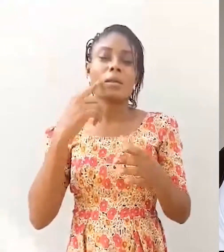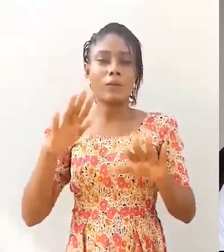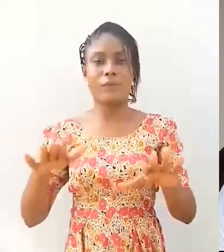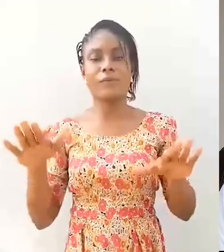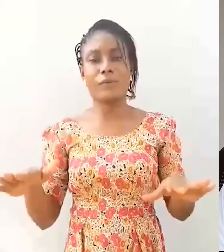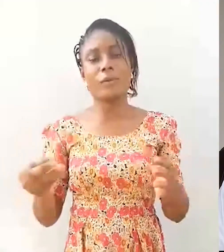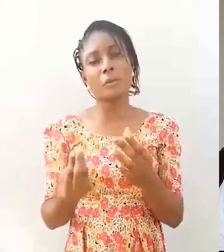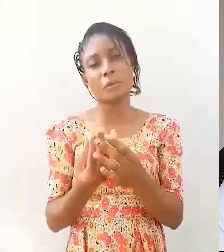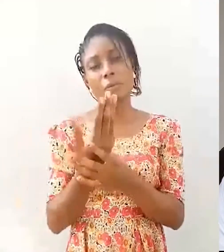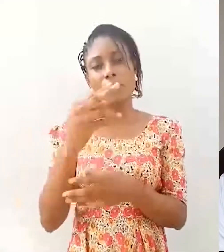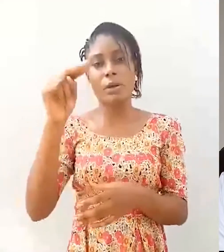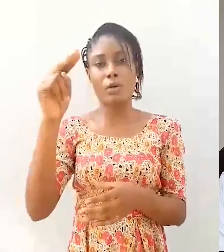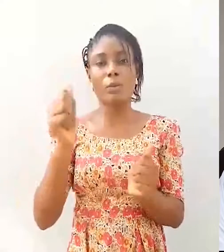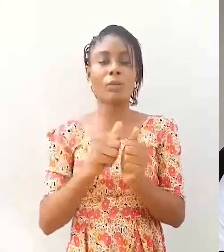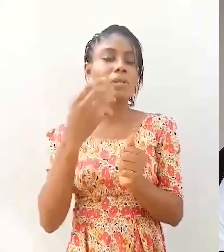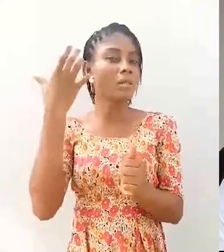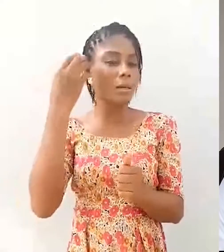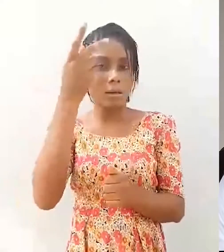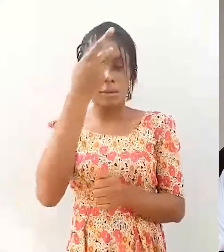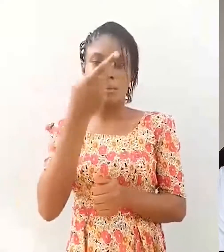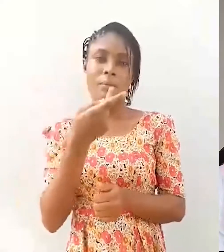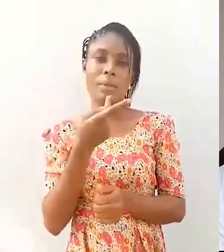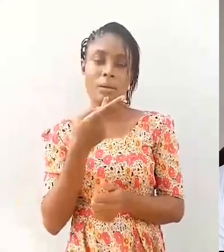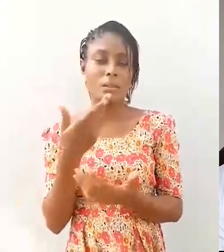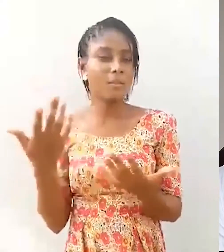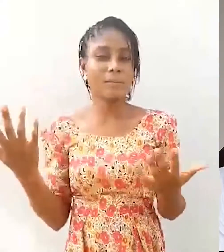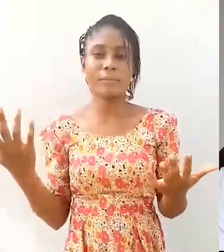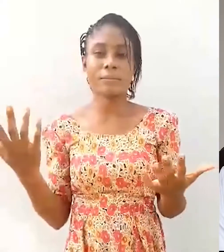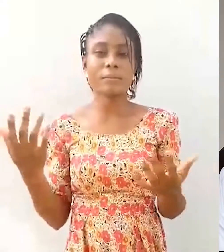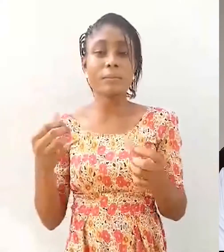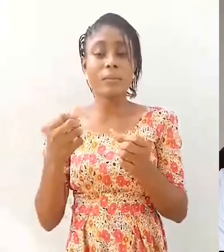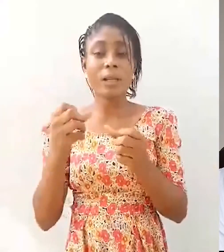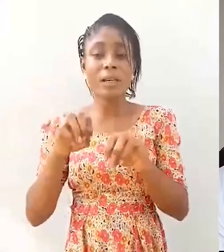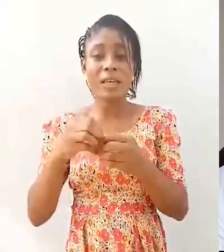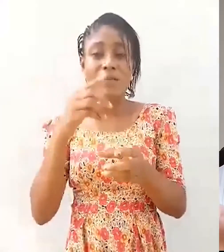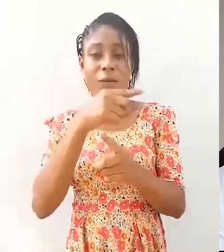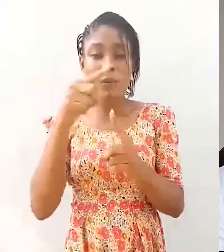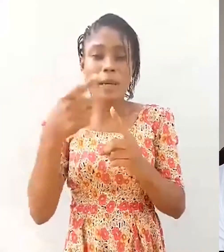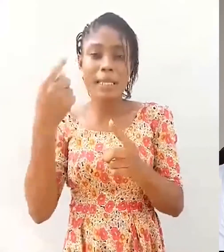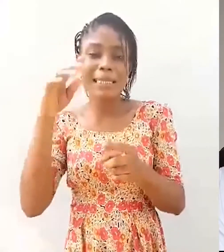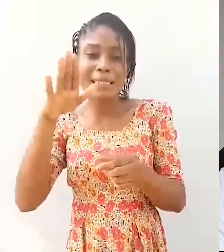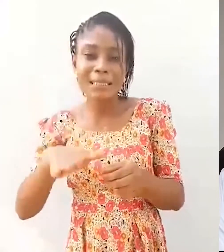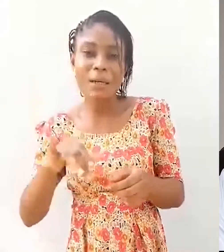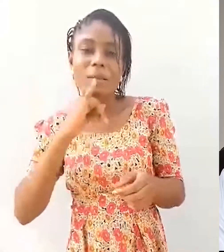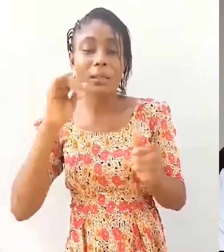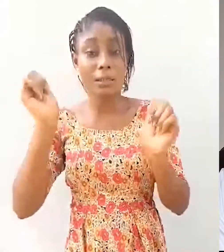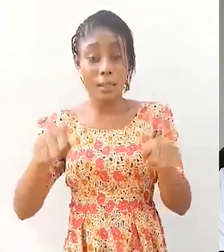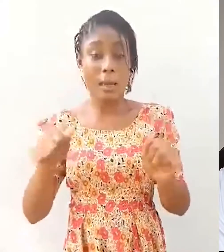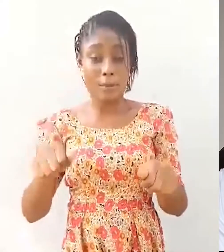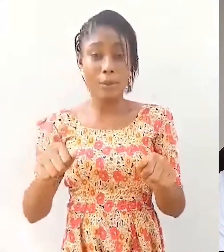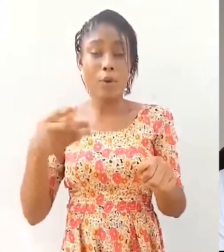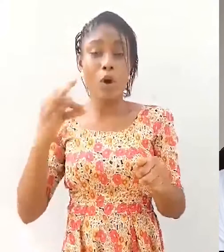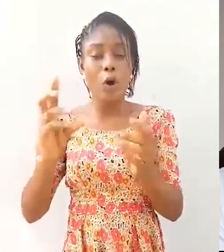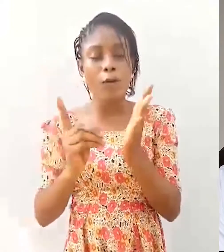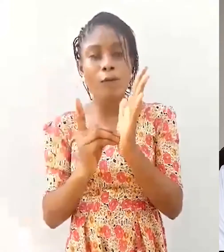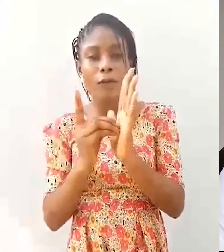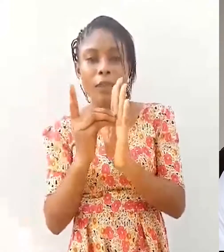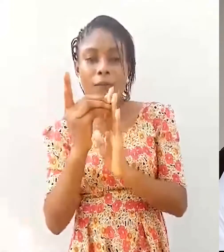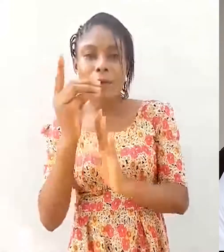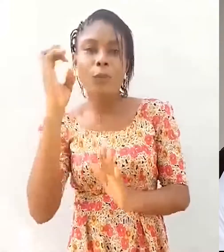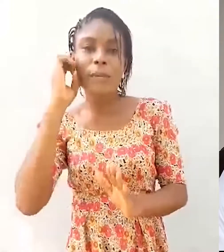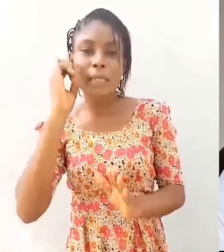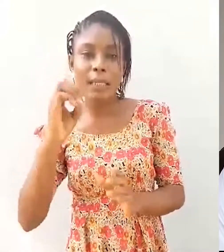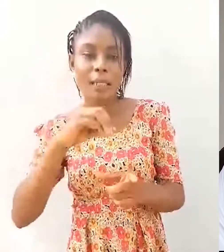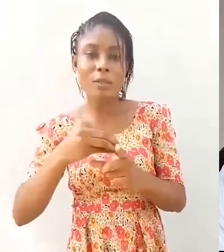Even when the child is capable of developing his own home sign with the